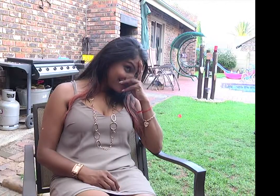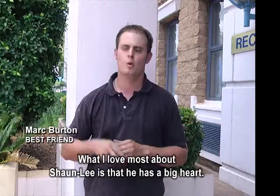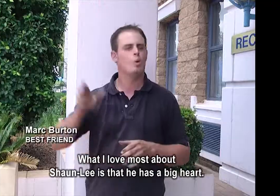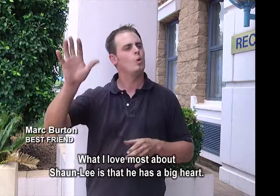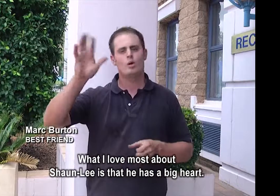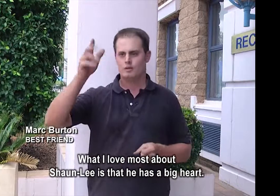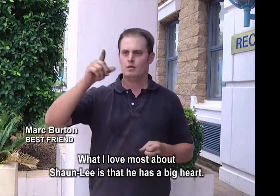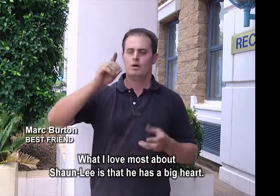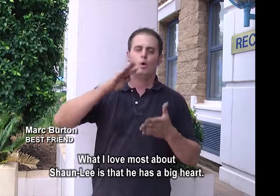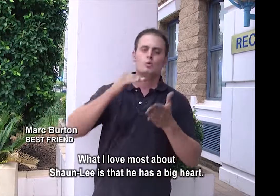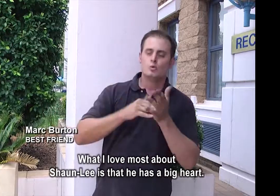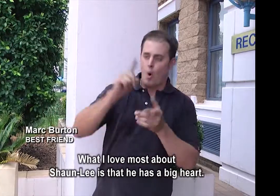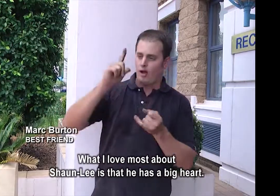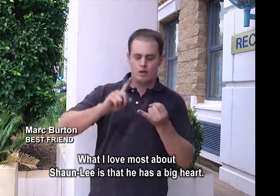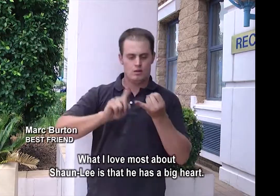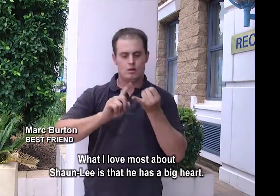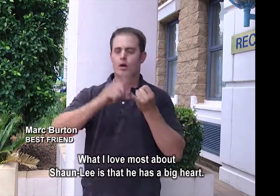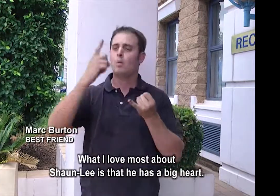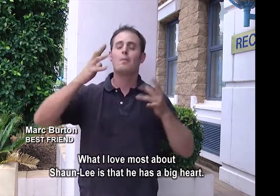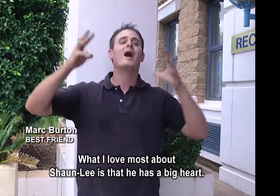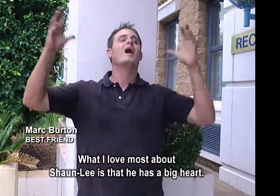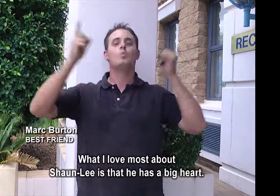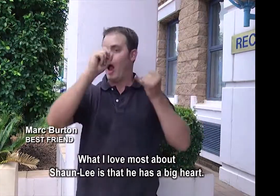What I love most about Shaun-Lee is that he has a big heart.